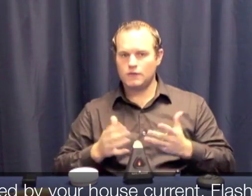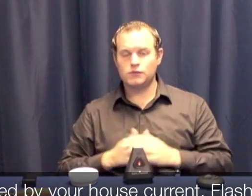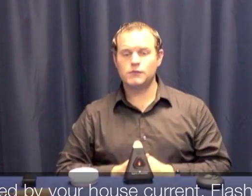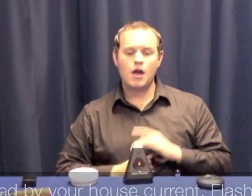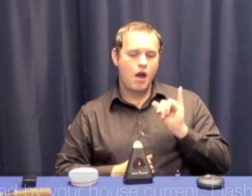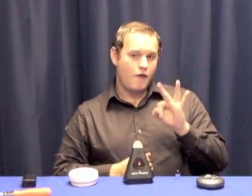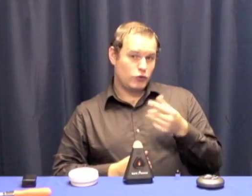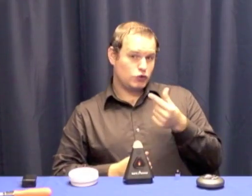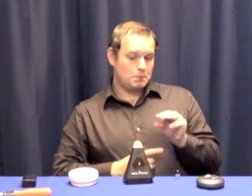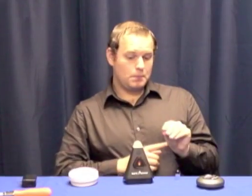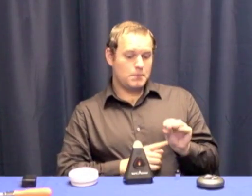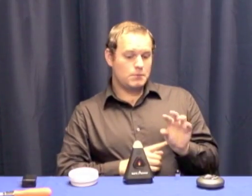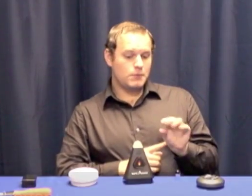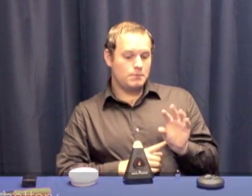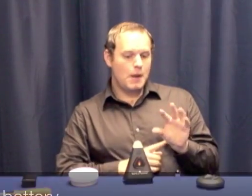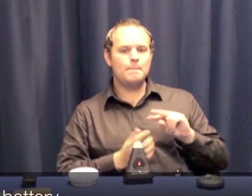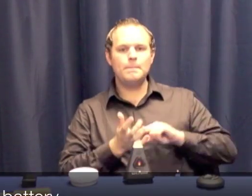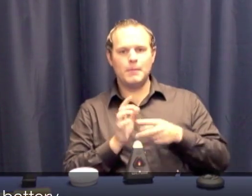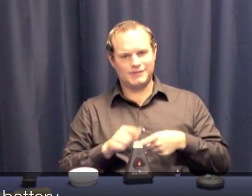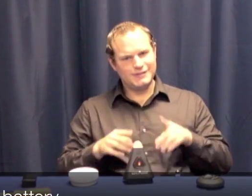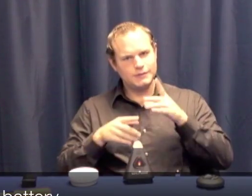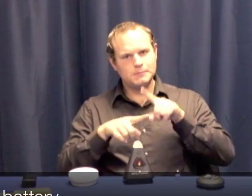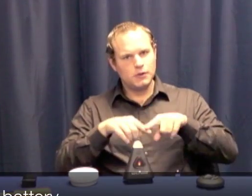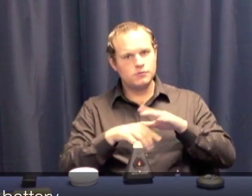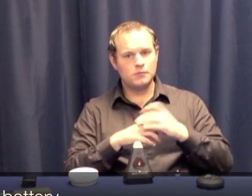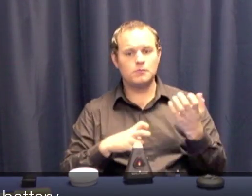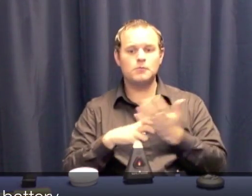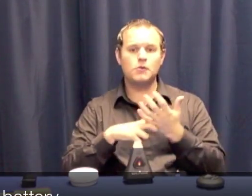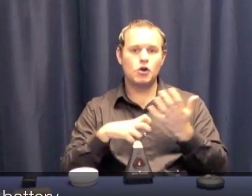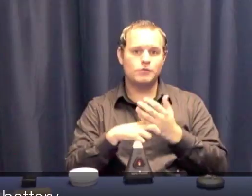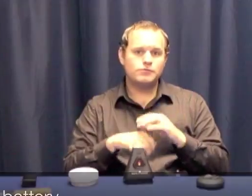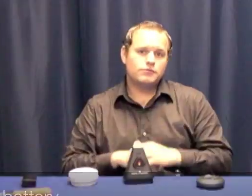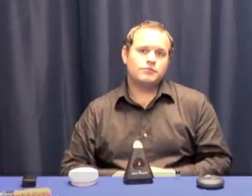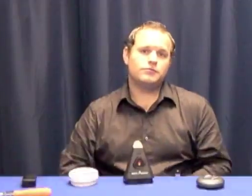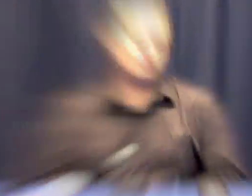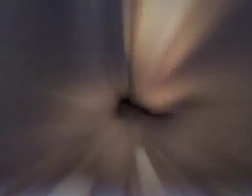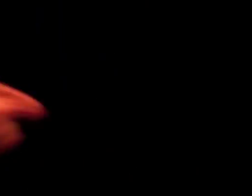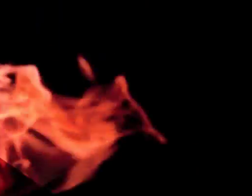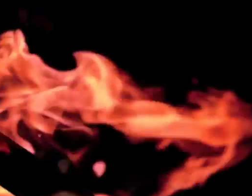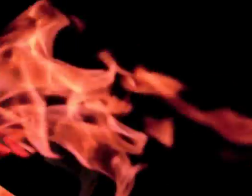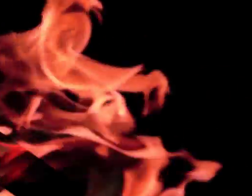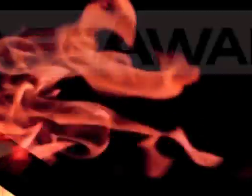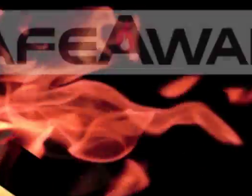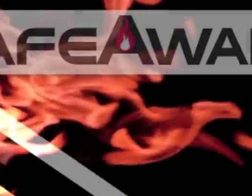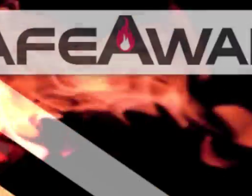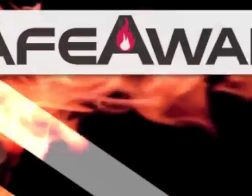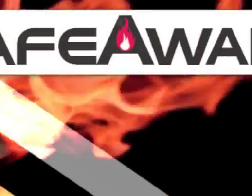house current. Flashing green means the SafeAwake is powered by battery.